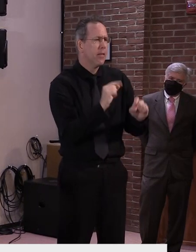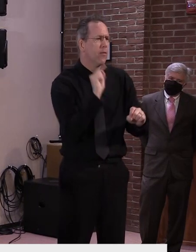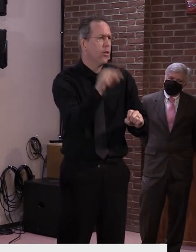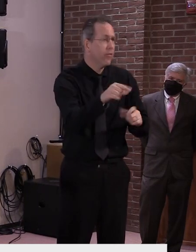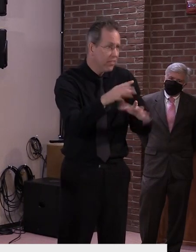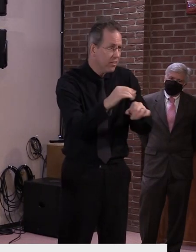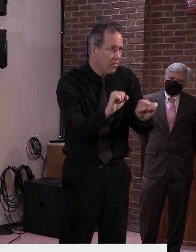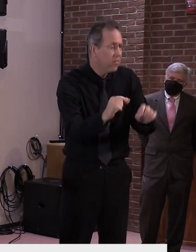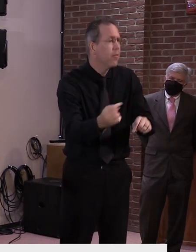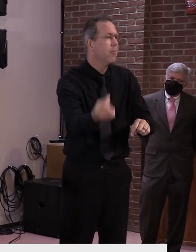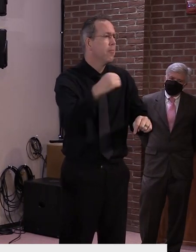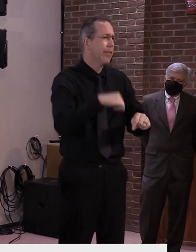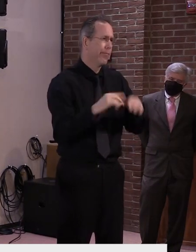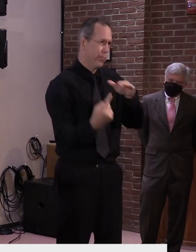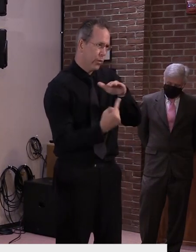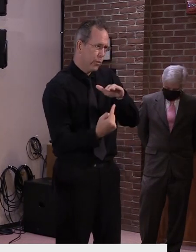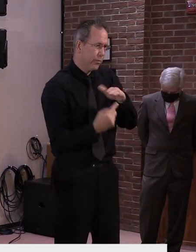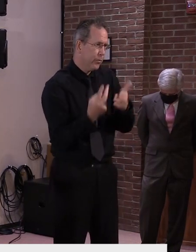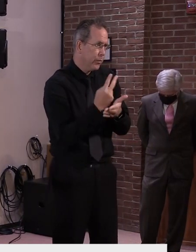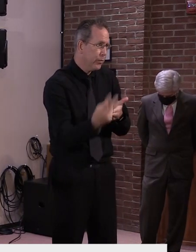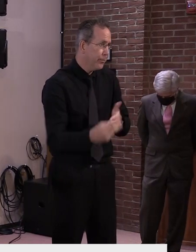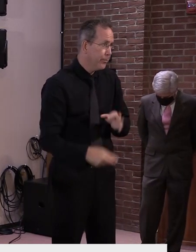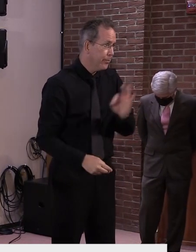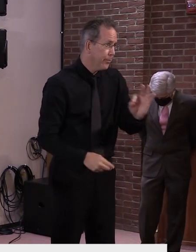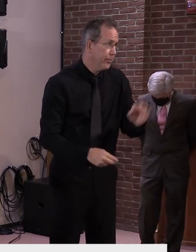Joe, Barton Chronicle.